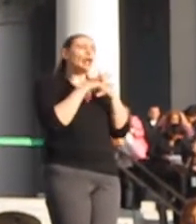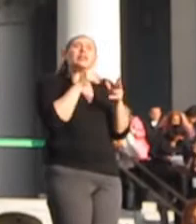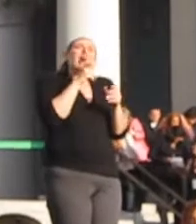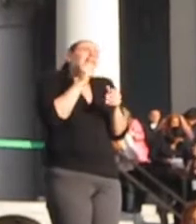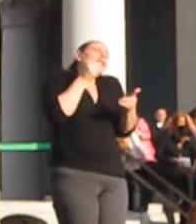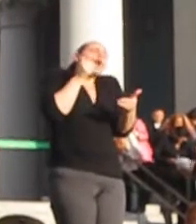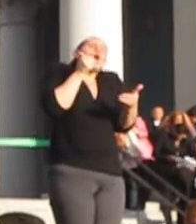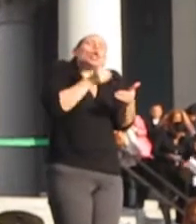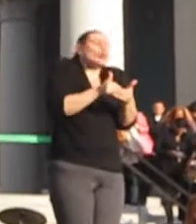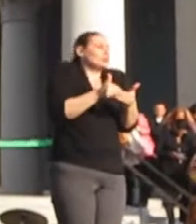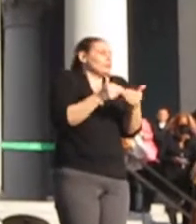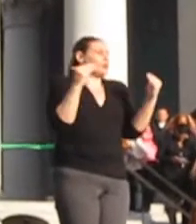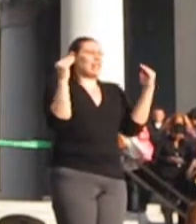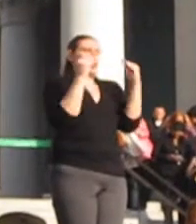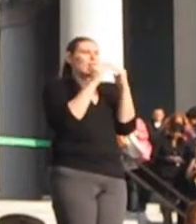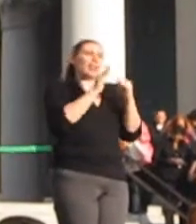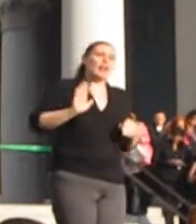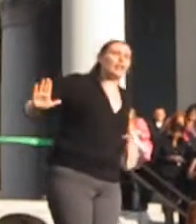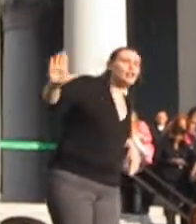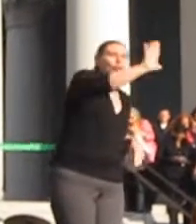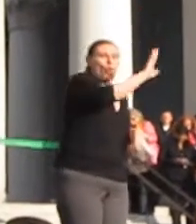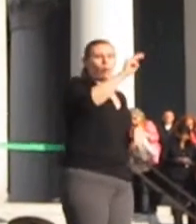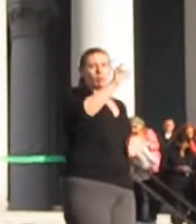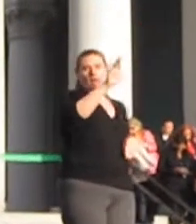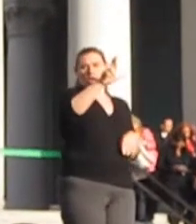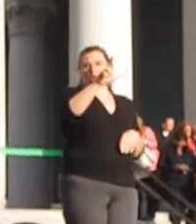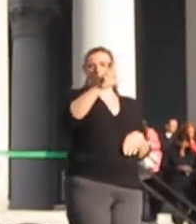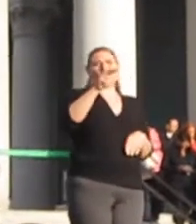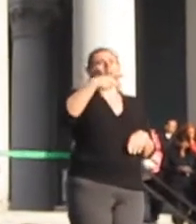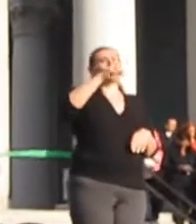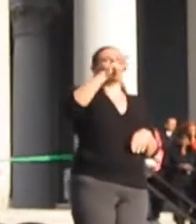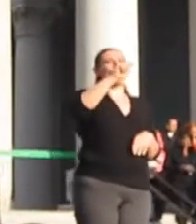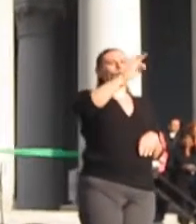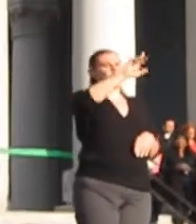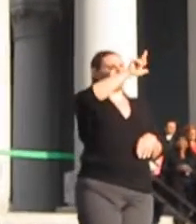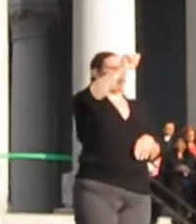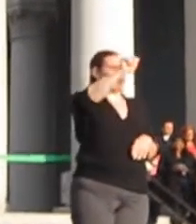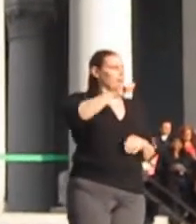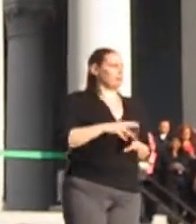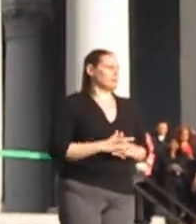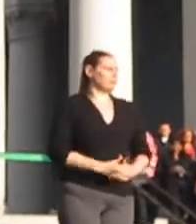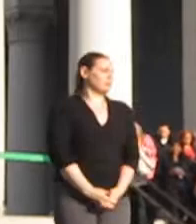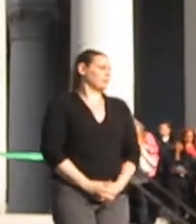as much as your mayor has at the Port of Los Angeles.